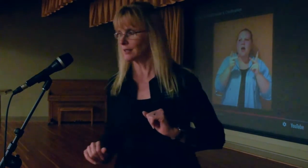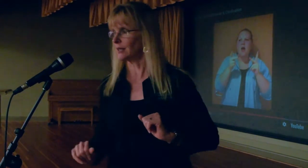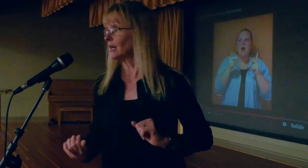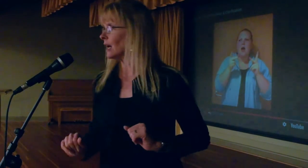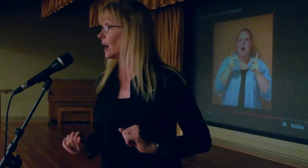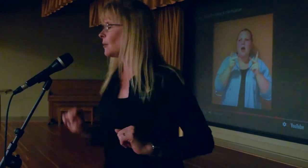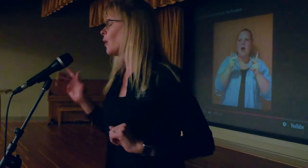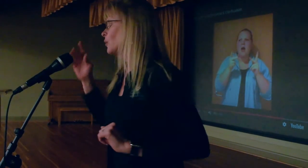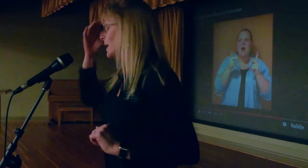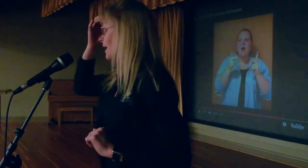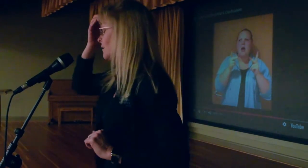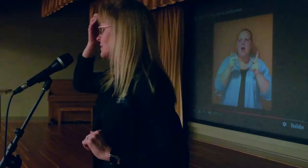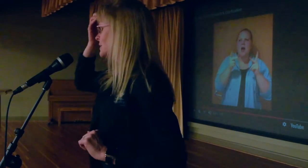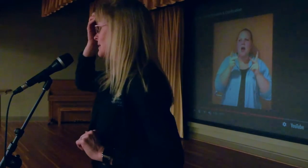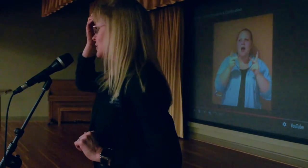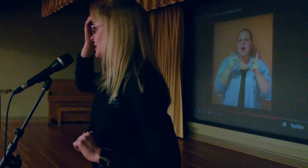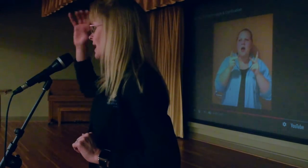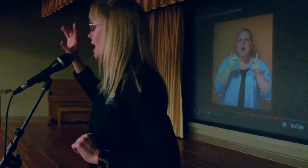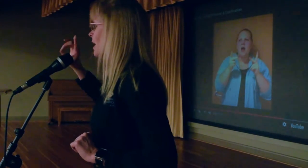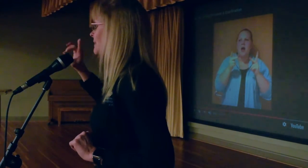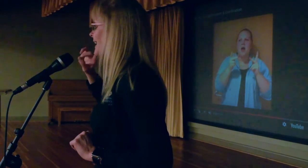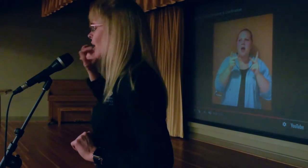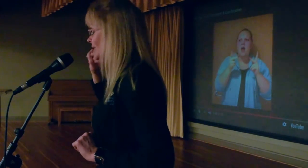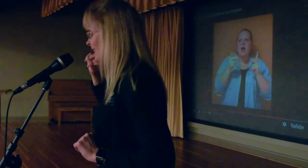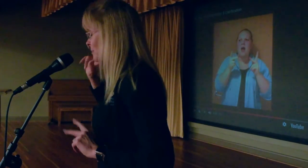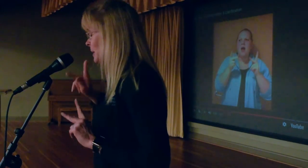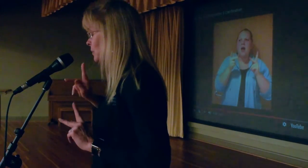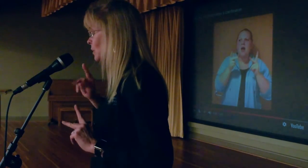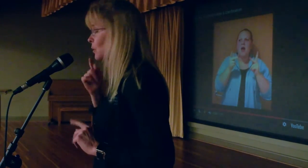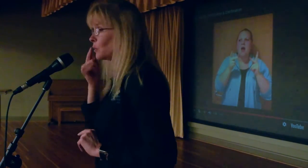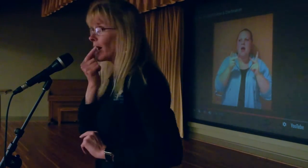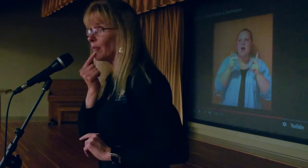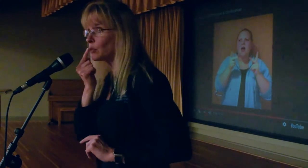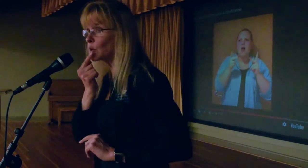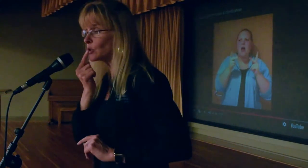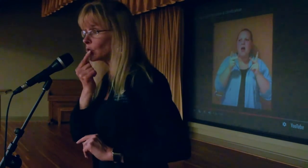it. Oh, yeah, I was going to mention, not all deaf people will have the words on their